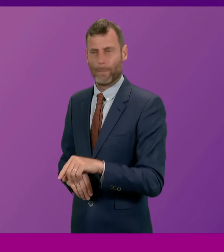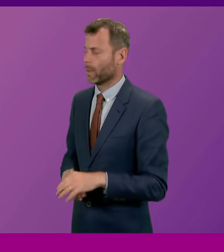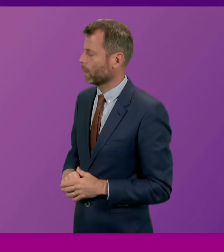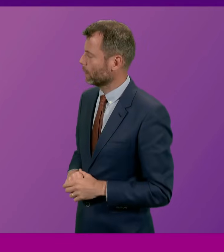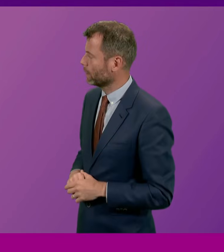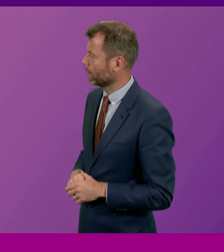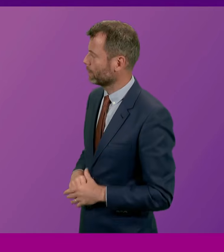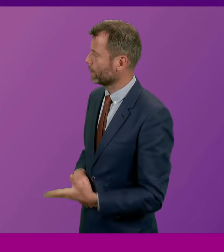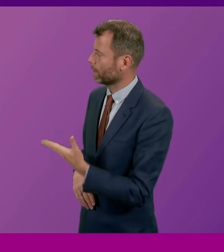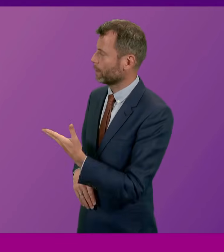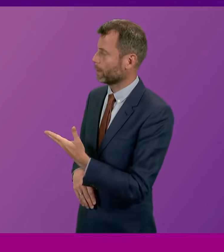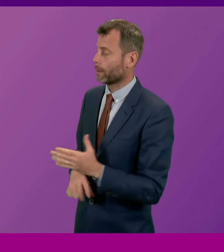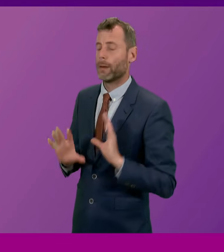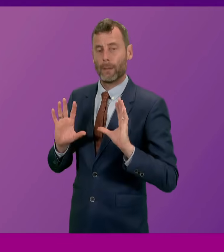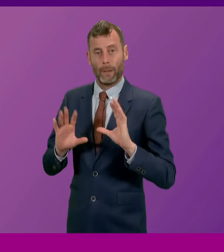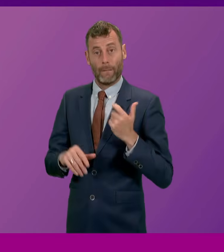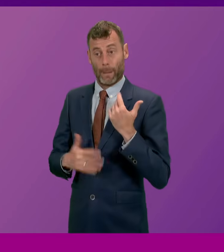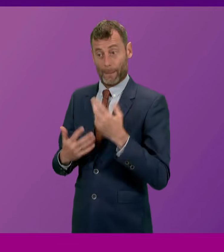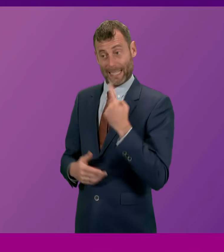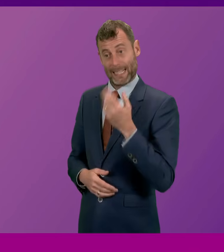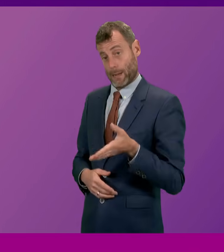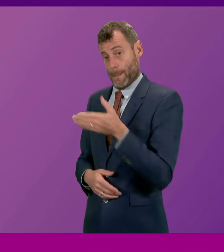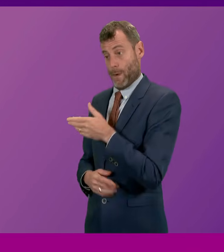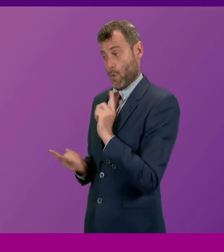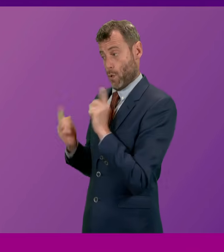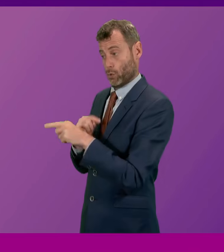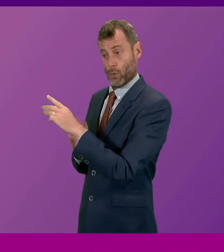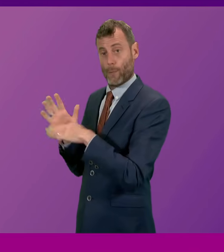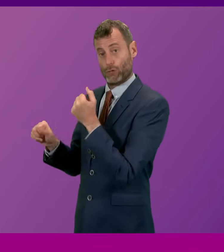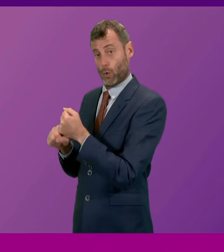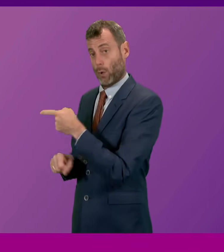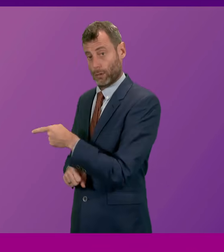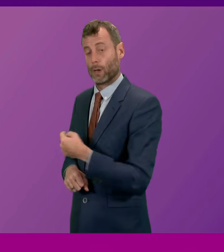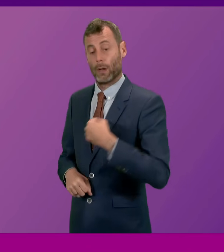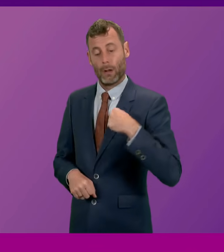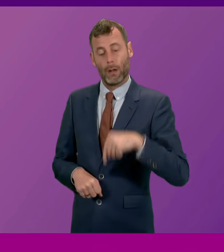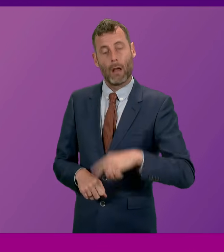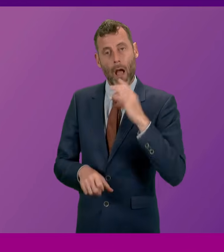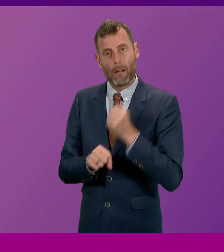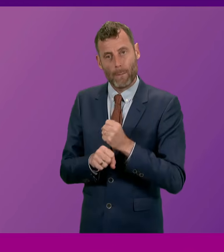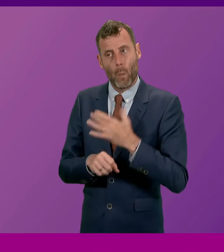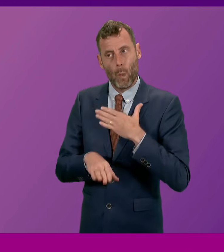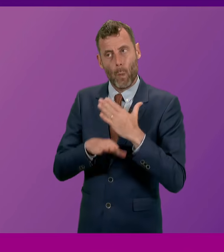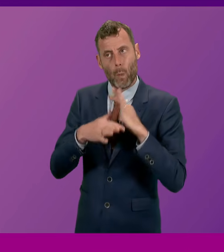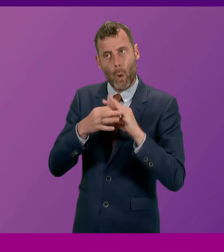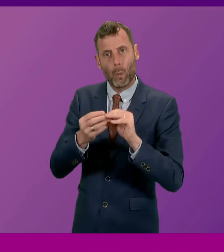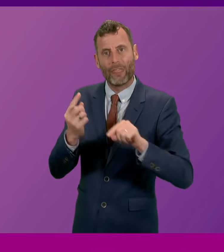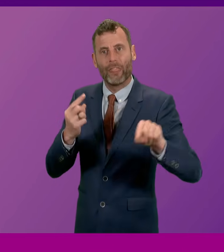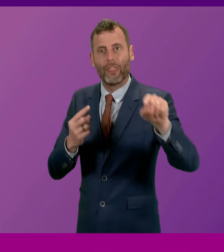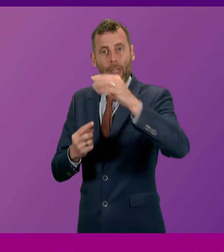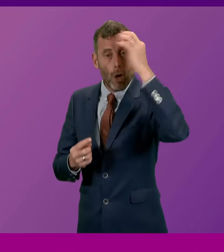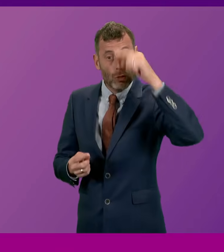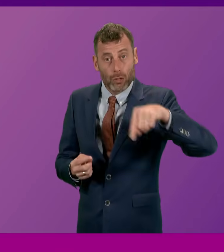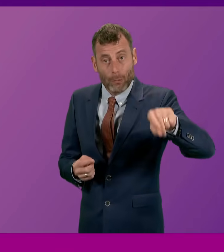Minister. Well, as I said in my answer to Maurice Golden, the Government is focused on working with public authorities to ensure that